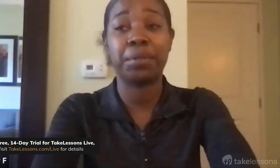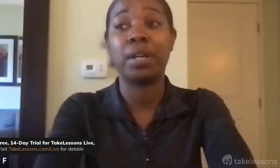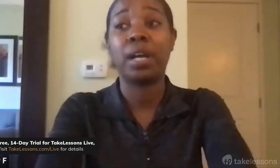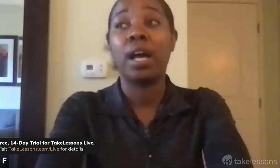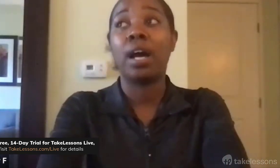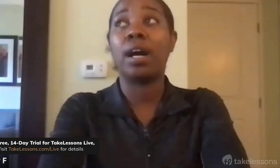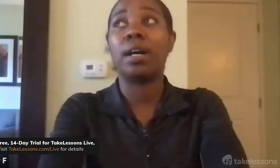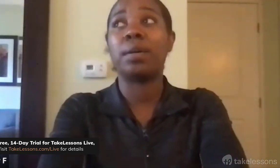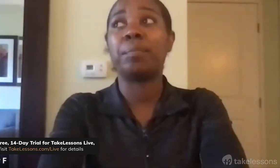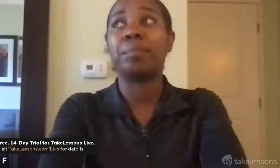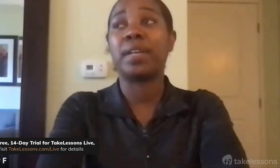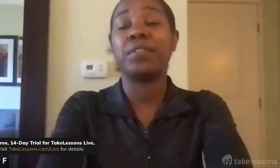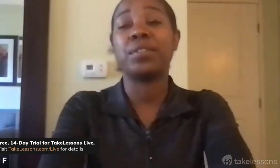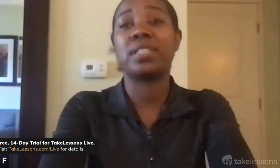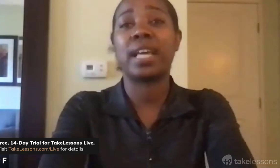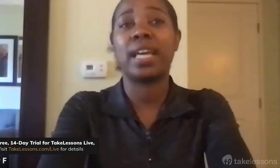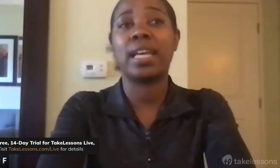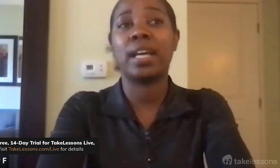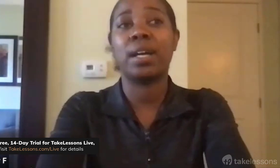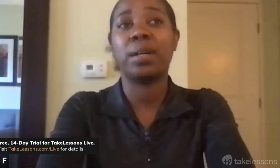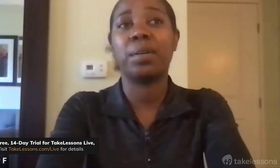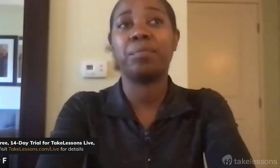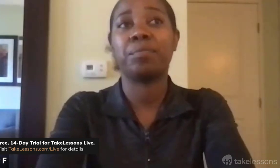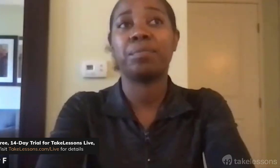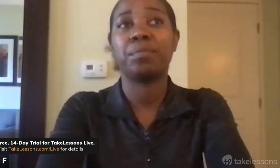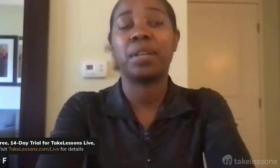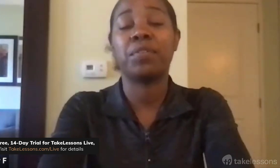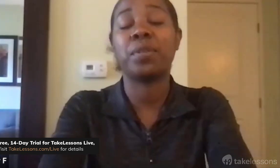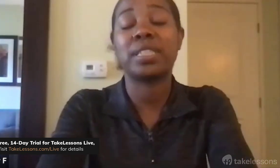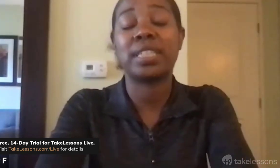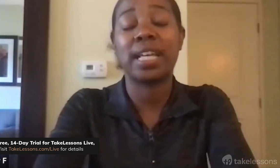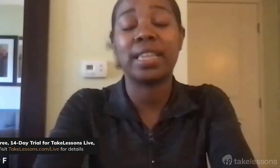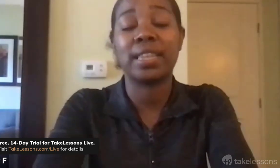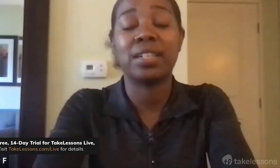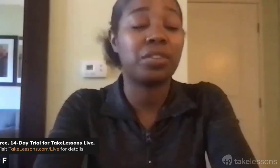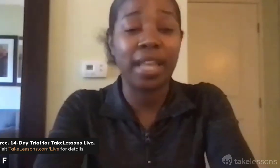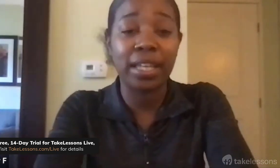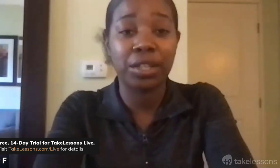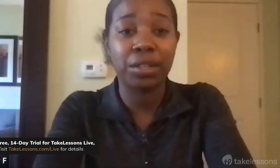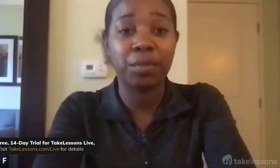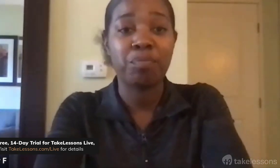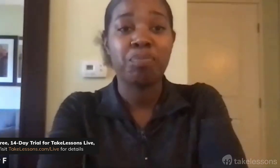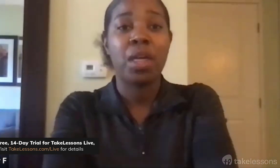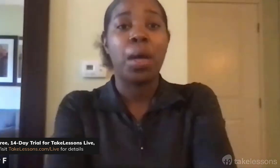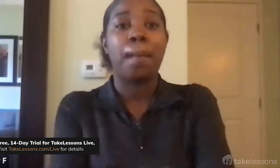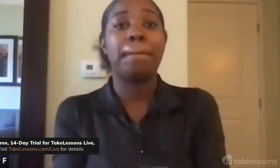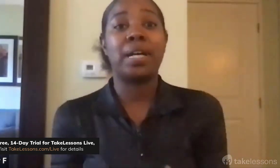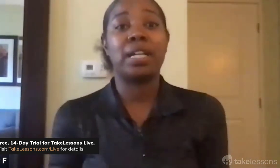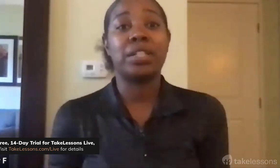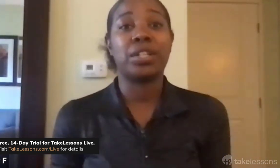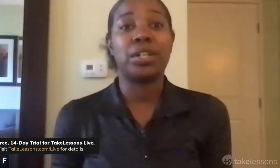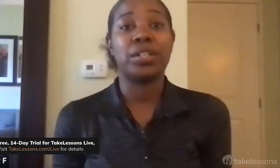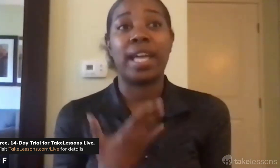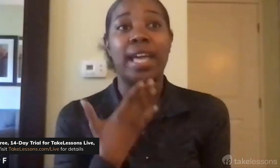example, if you say, if you want to say no, thank you, but your